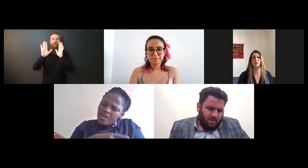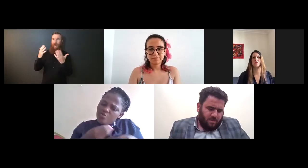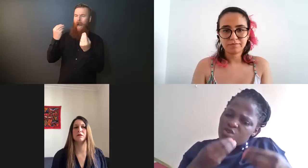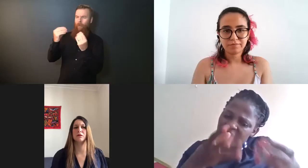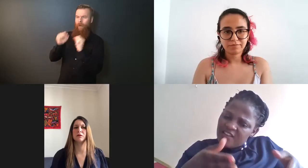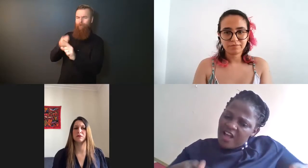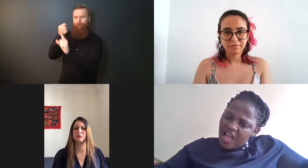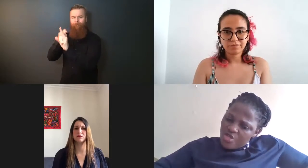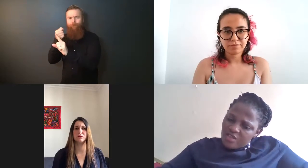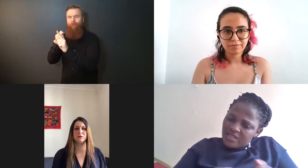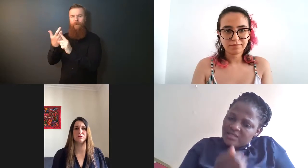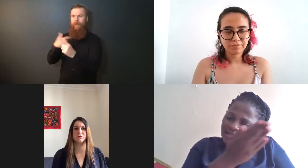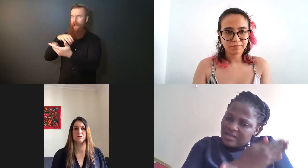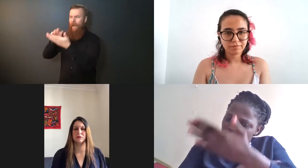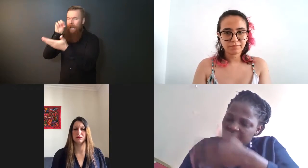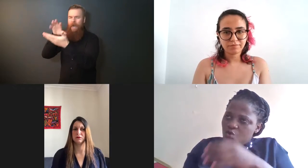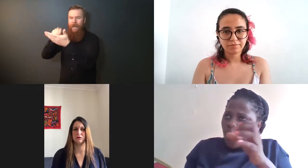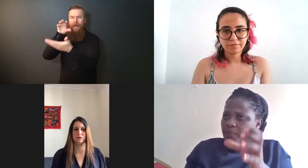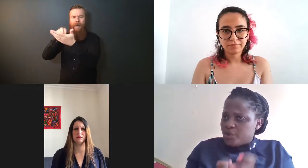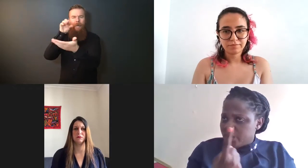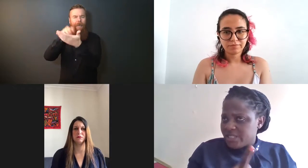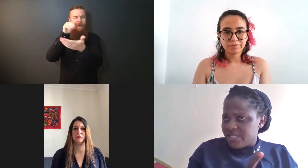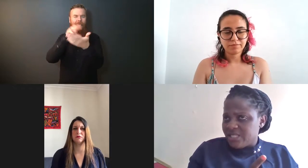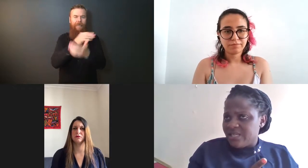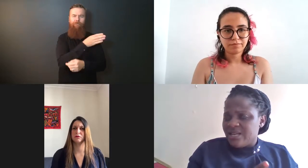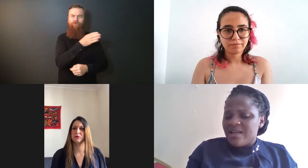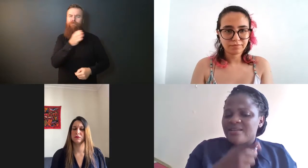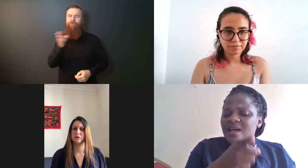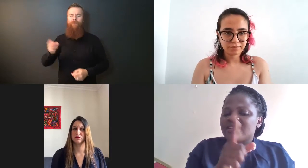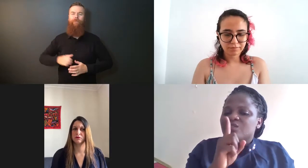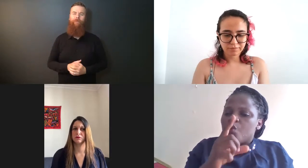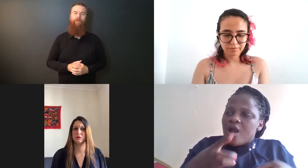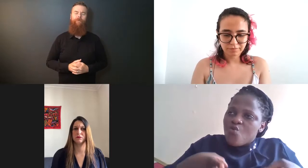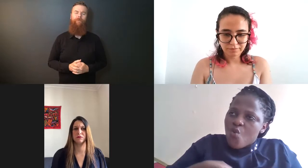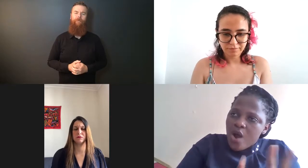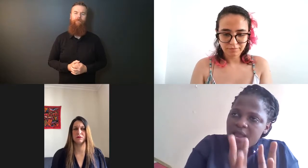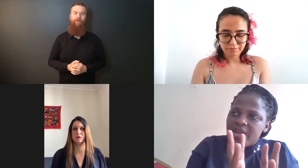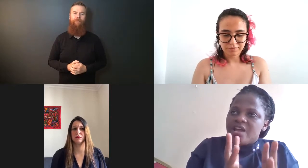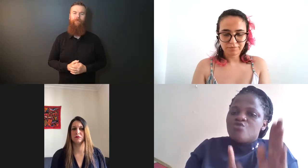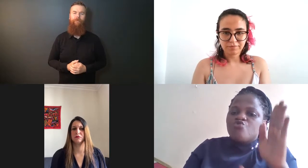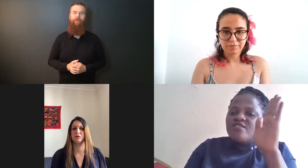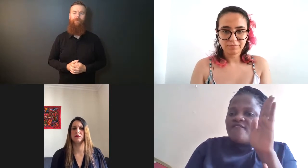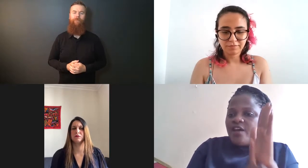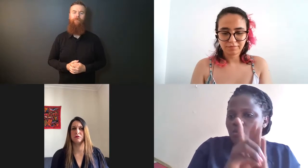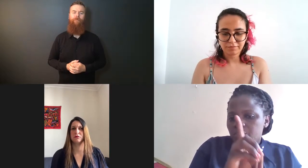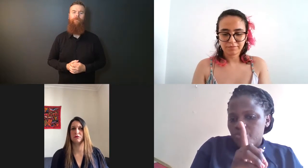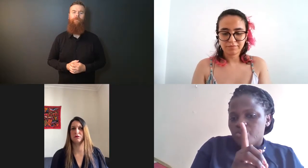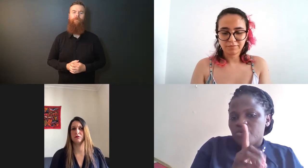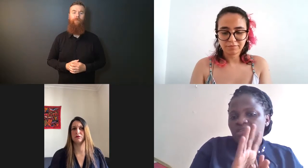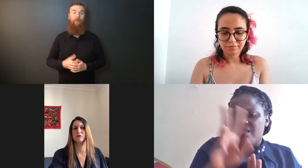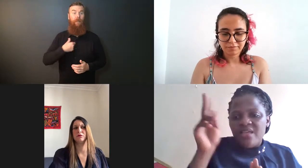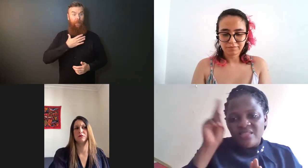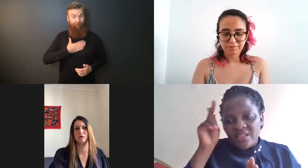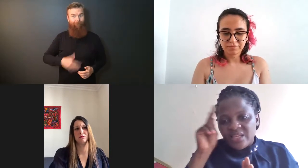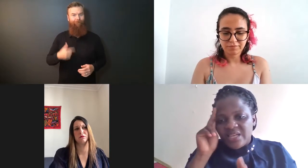Also, I'd love to inform that when a youth with a disability, when an opportunity comes your